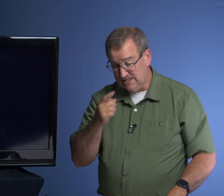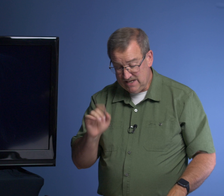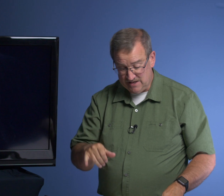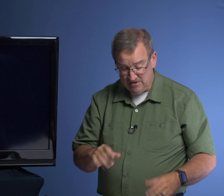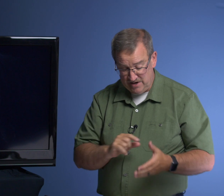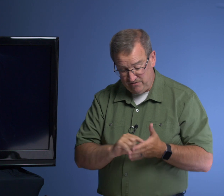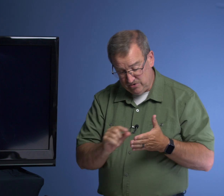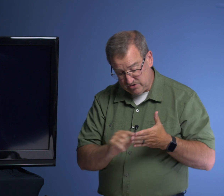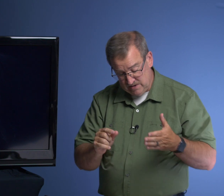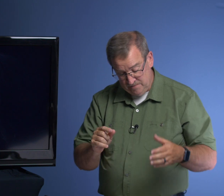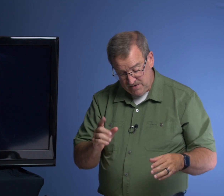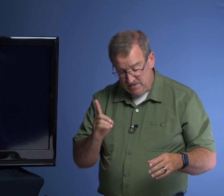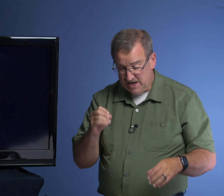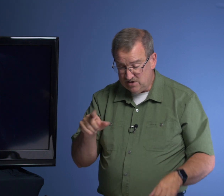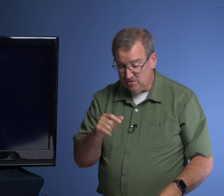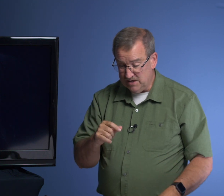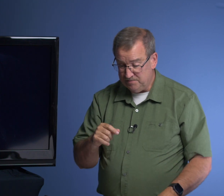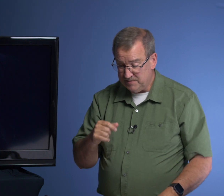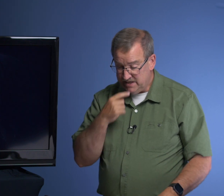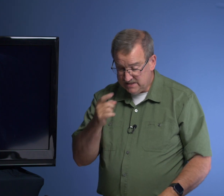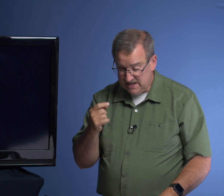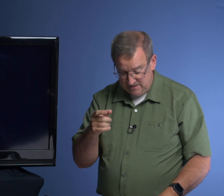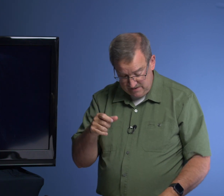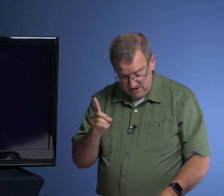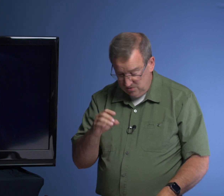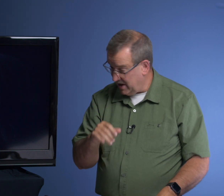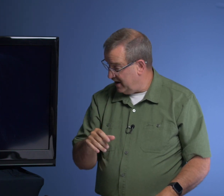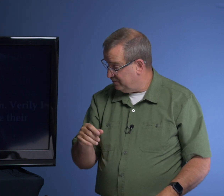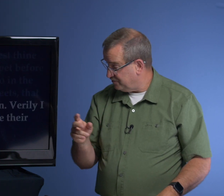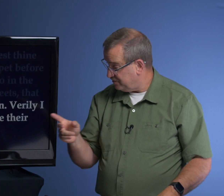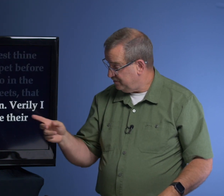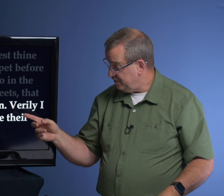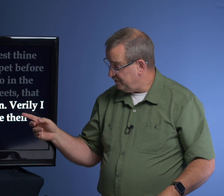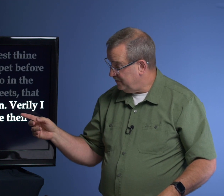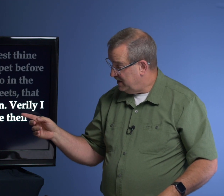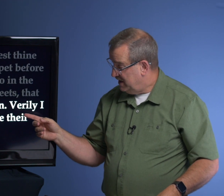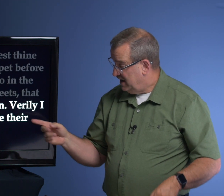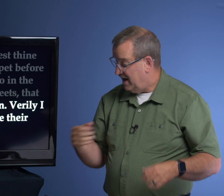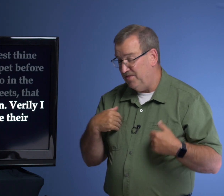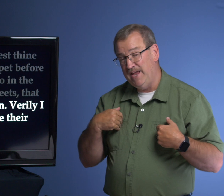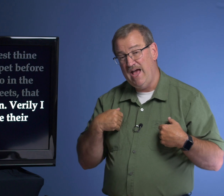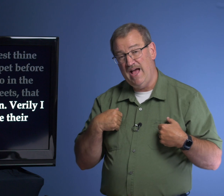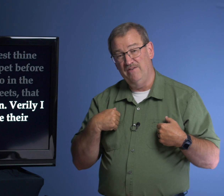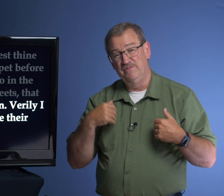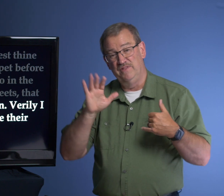said there in that verse, they do it, he said, they do that, and they have